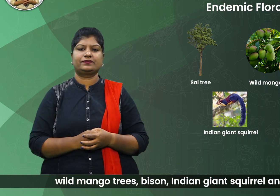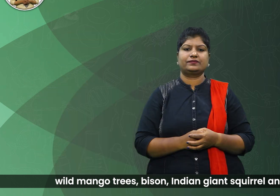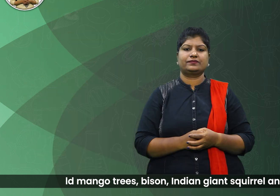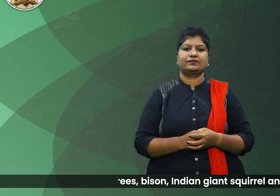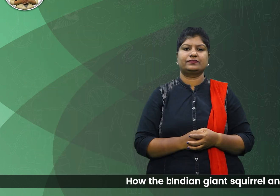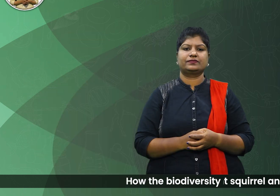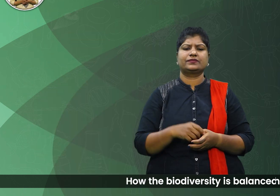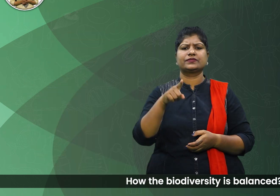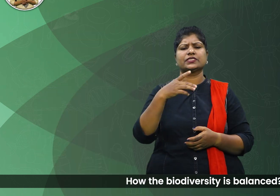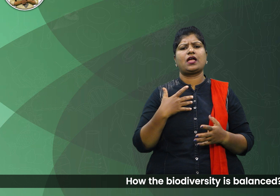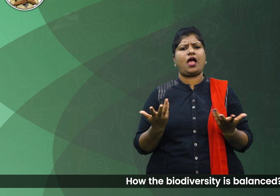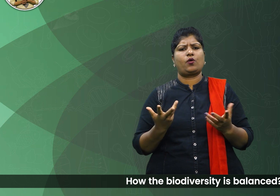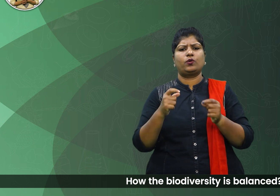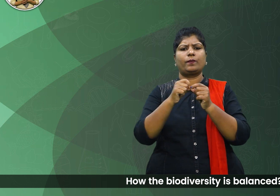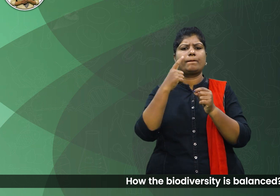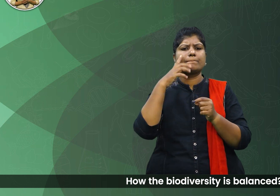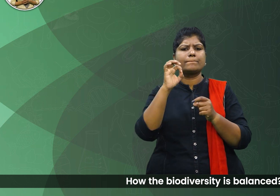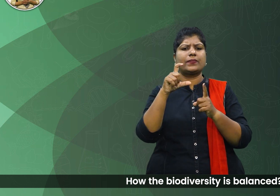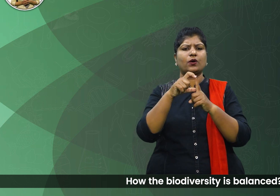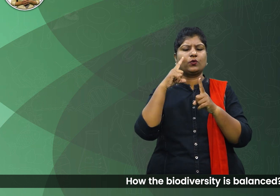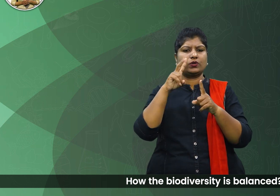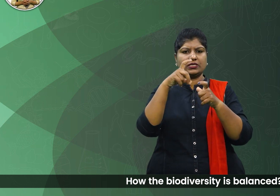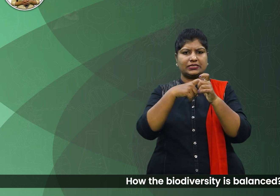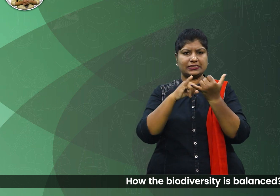How the biodiversity is balanced?